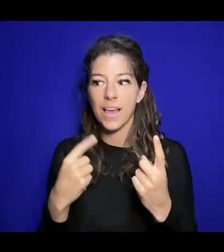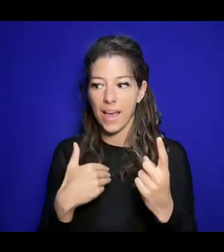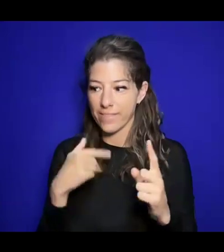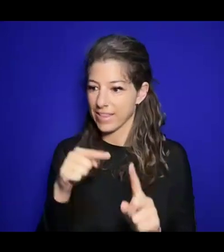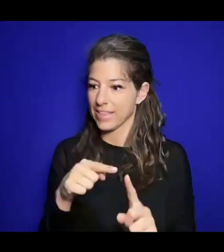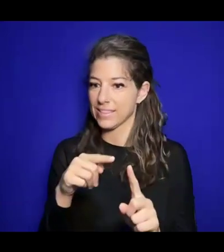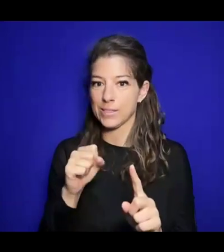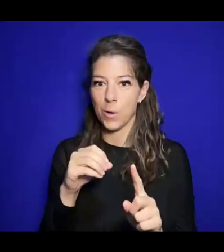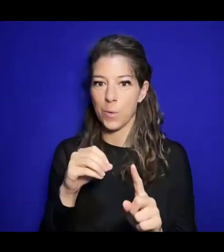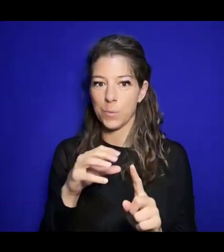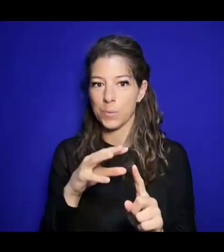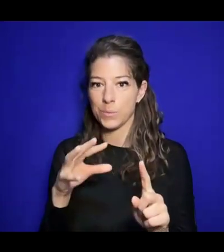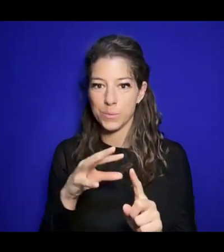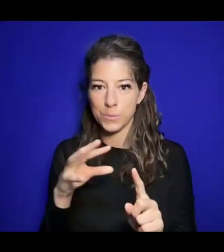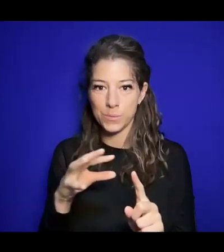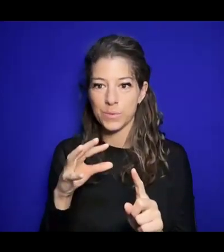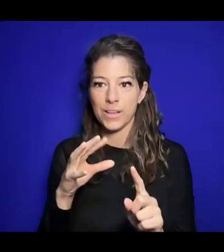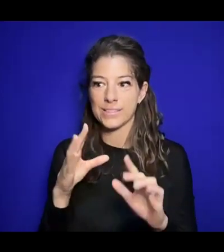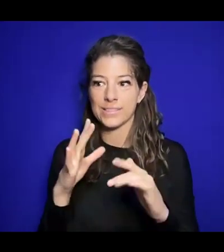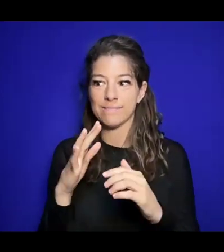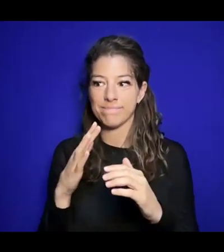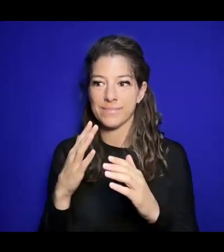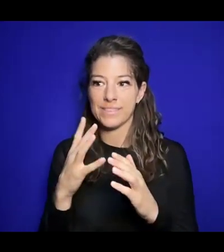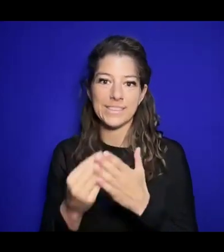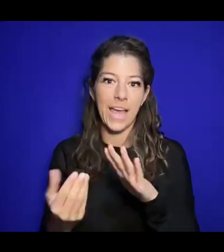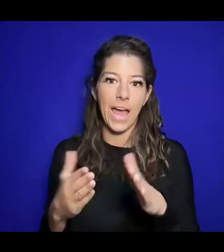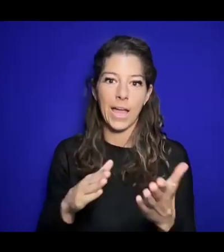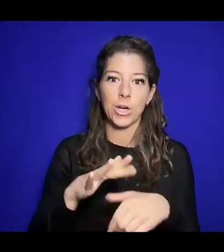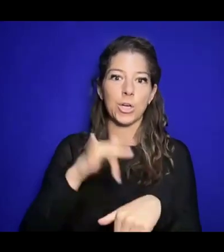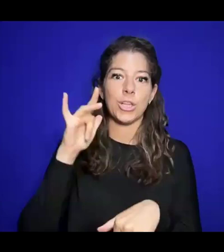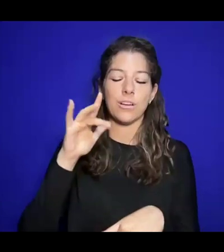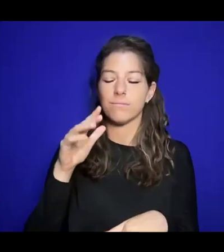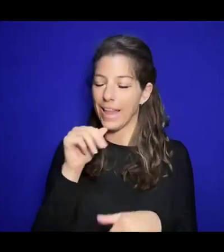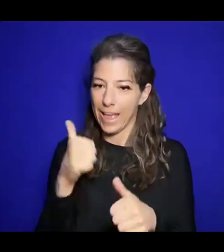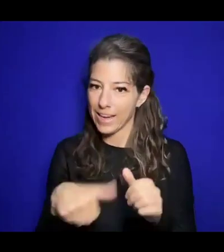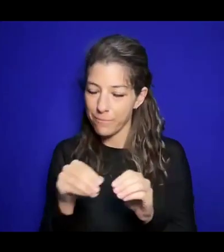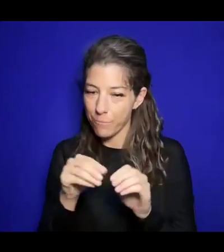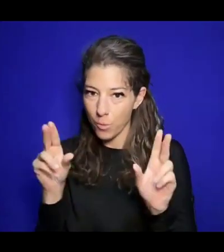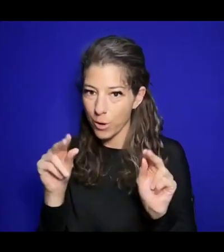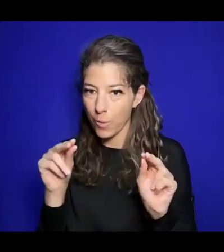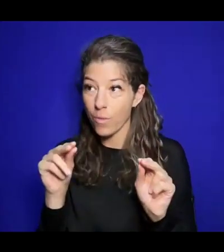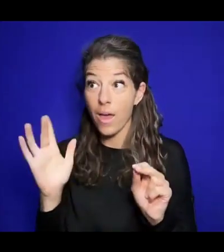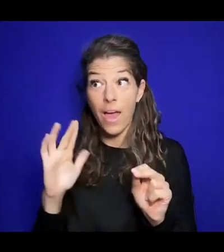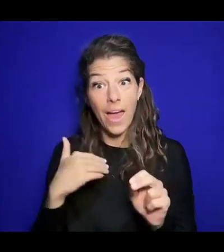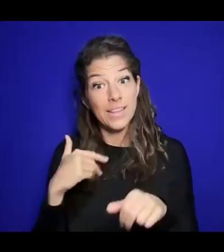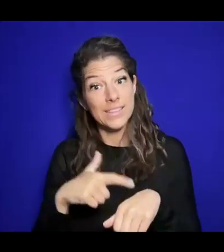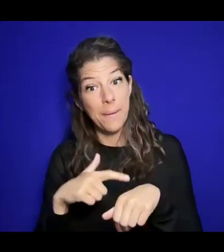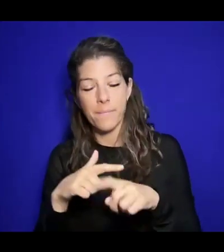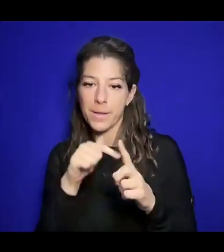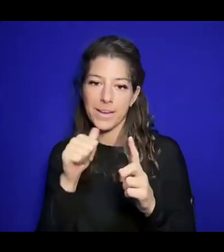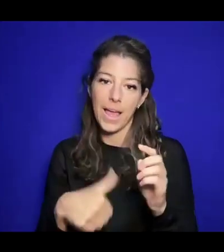so I probably die earlier. No, not anymore. There was a time, but not anymore. So you're right up